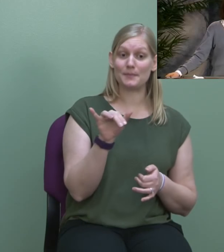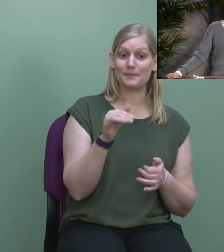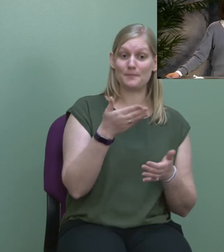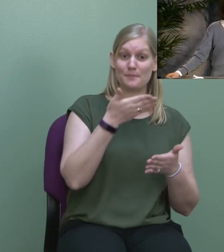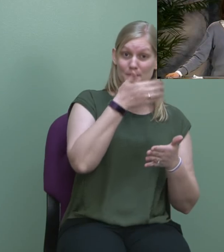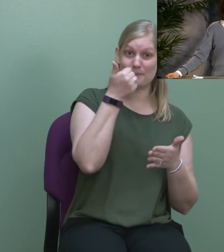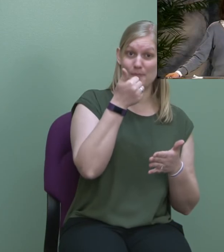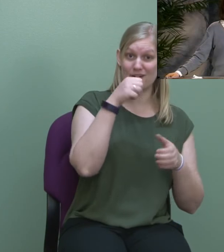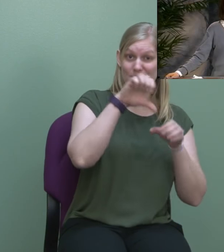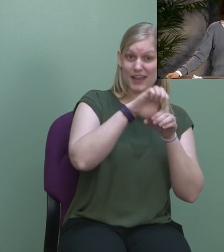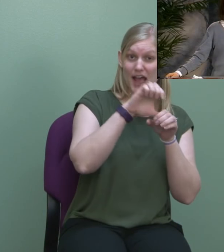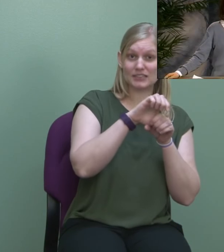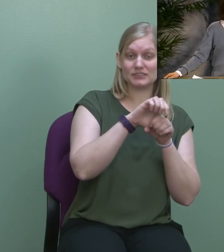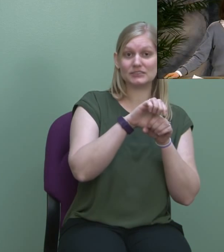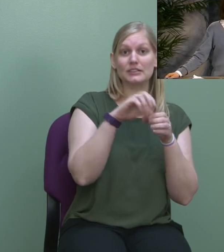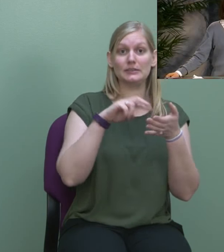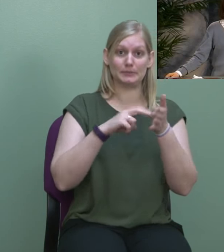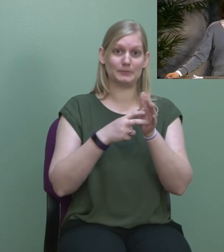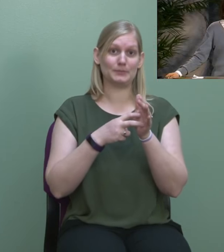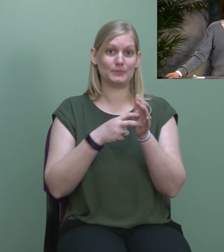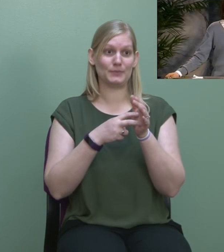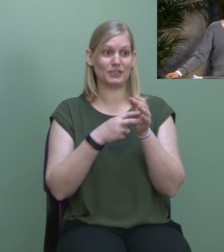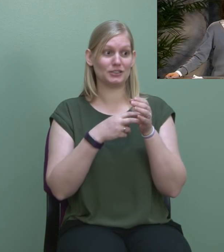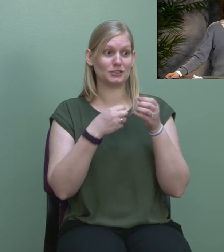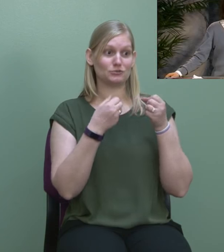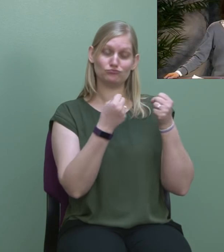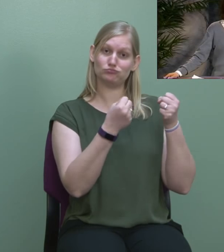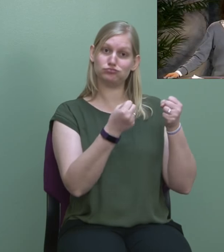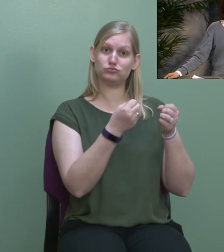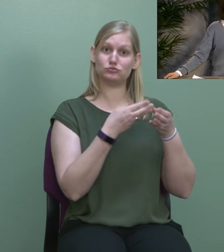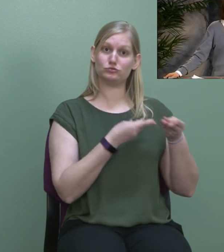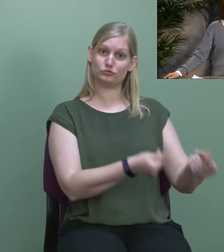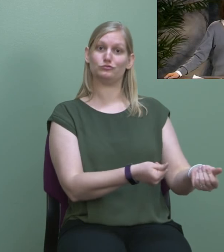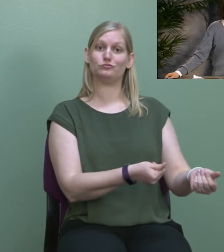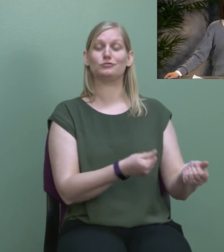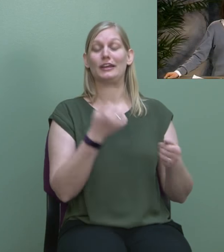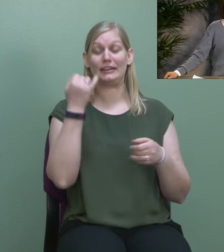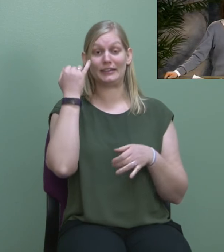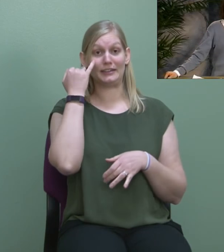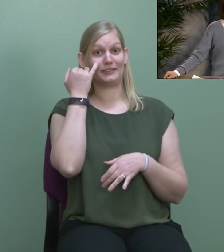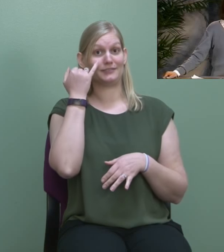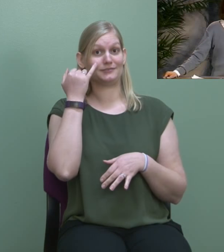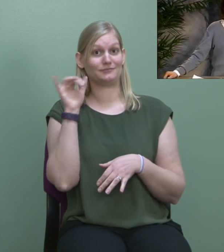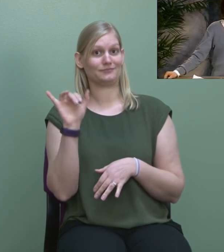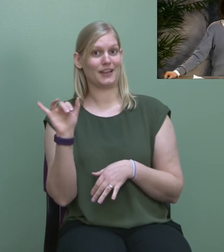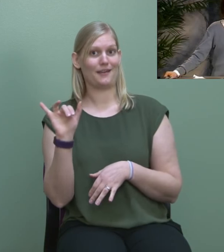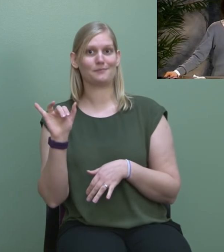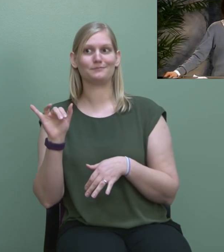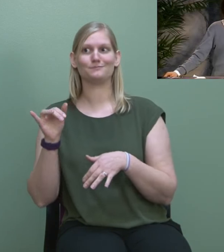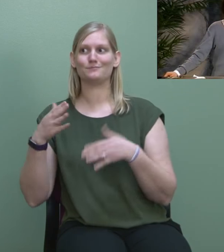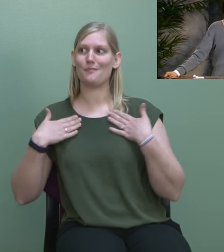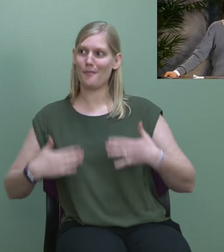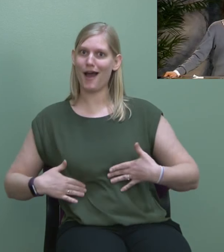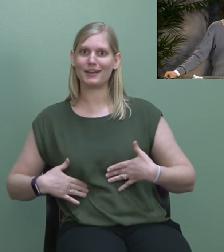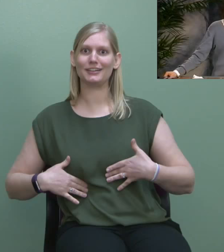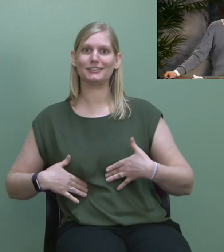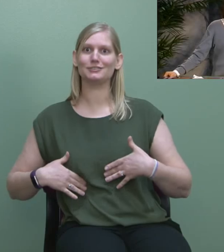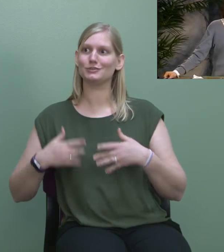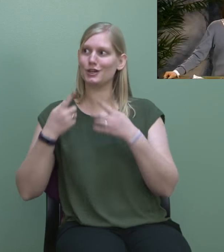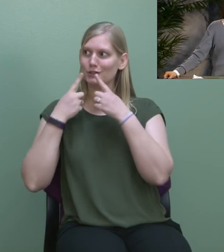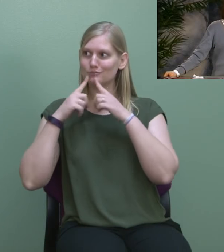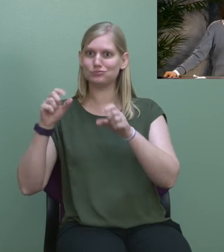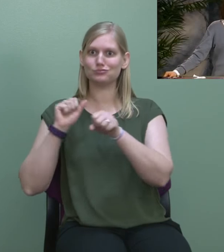As with our body, the better the fuel that we put into it, or food, the better our body will work for